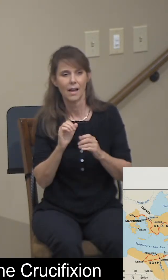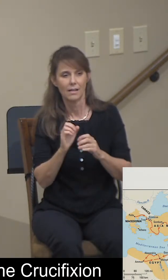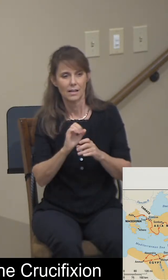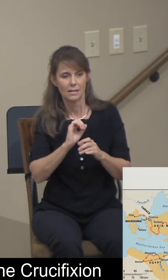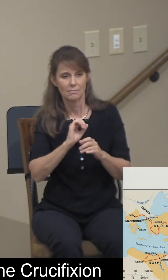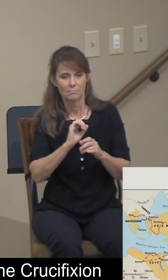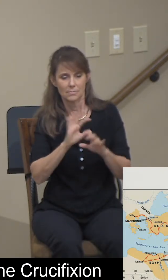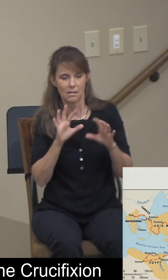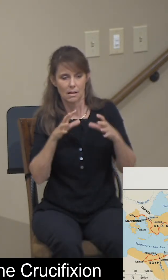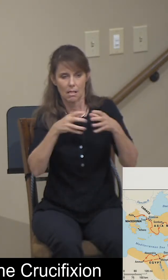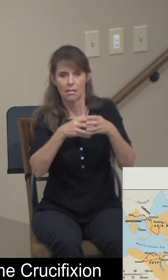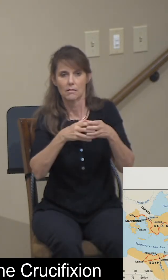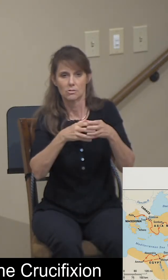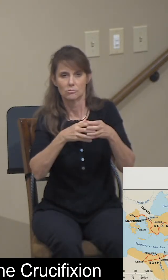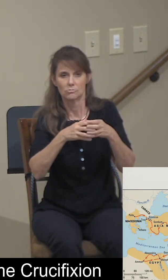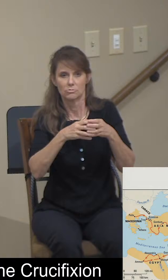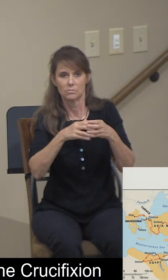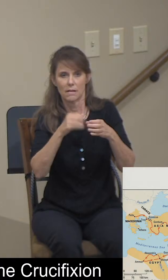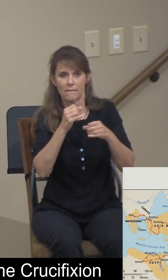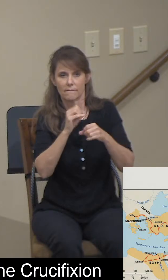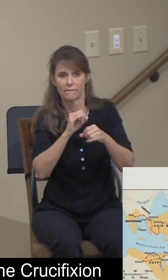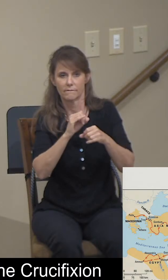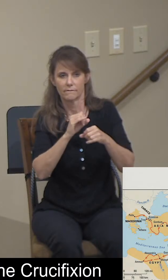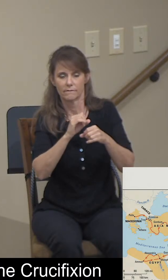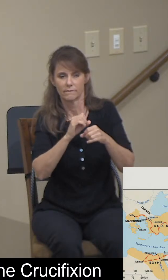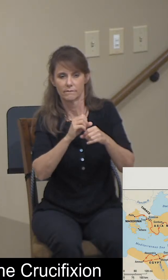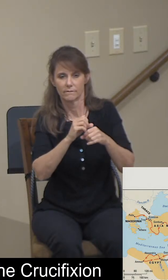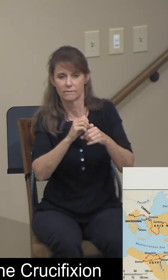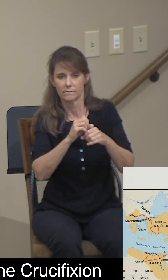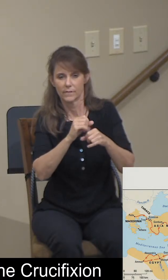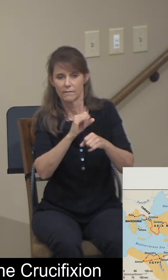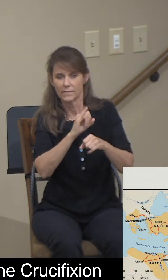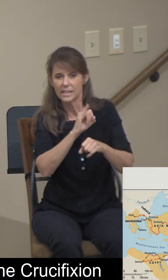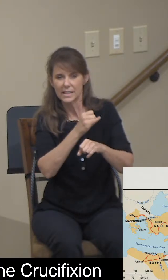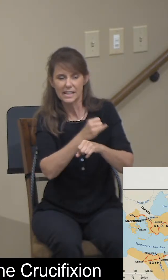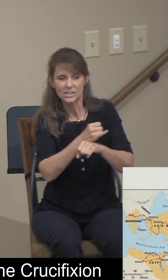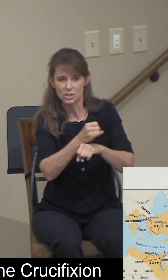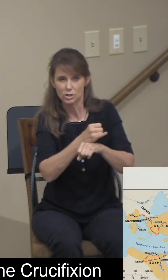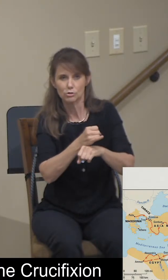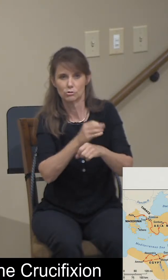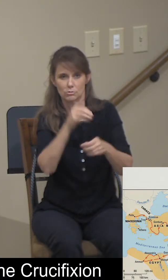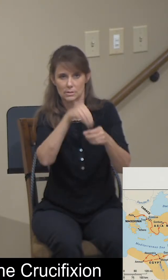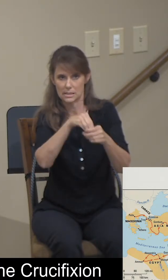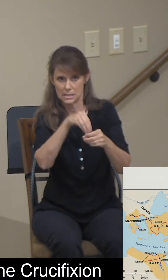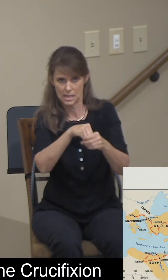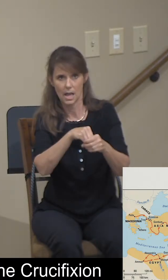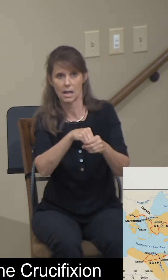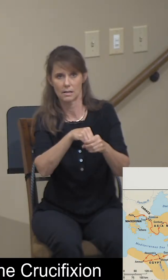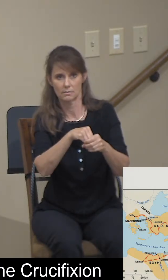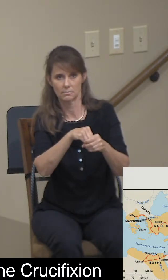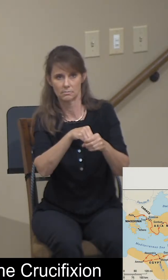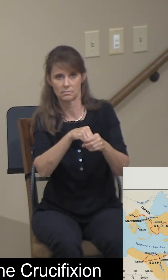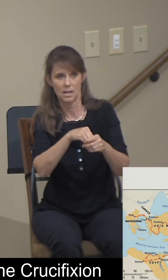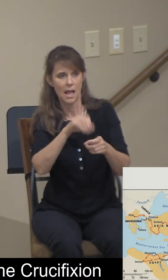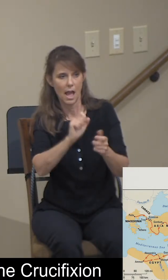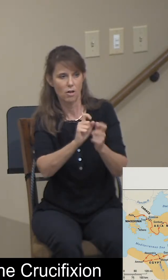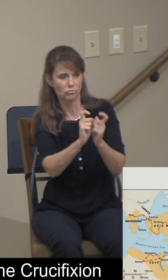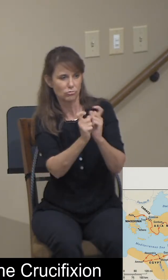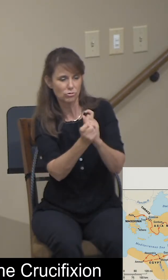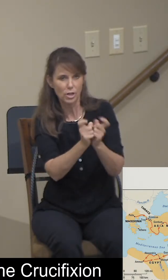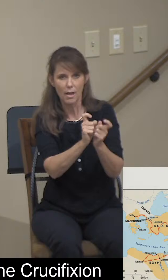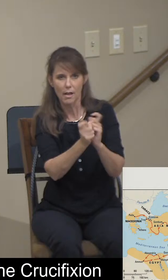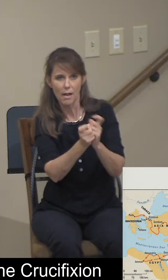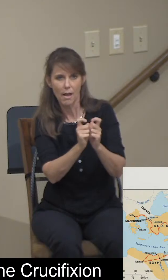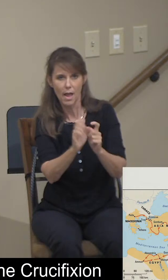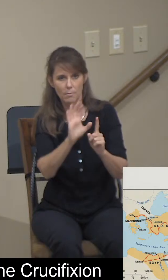are inside of it and the role that those institutions would play in shaping the culture, the art, the